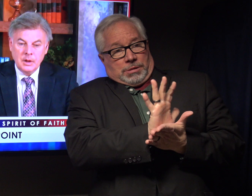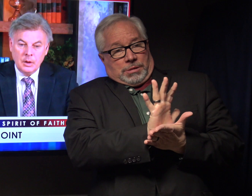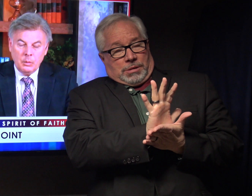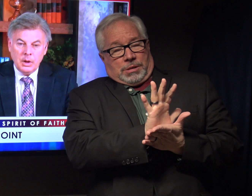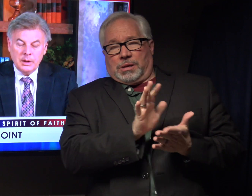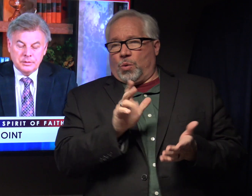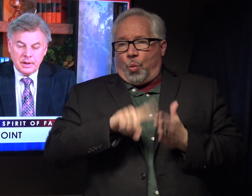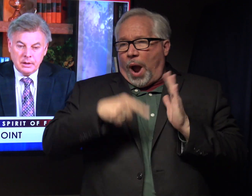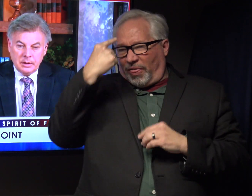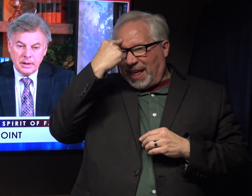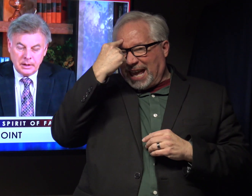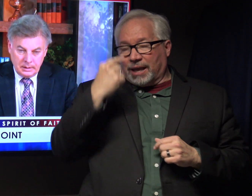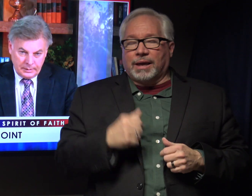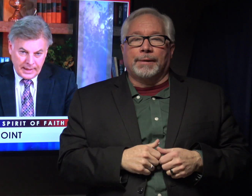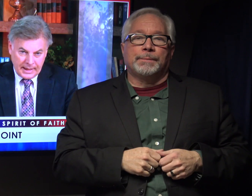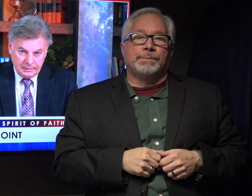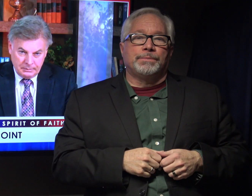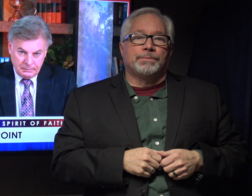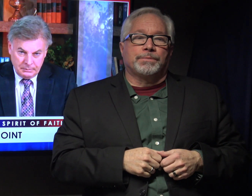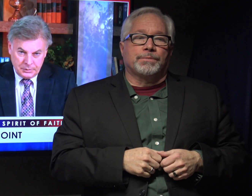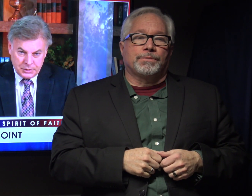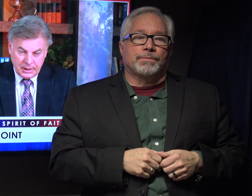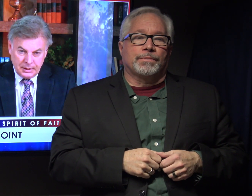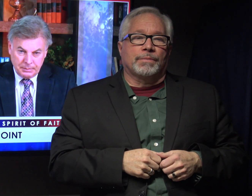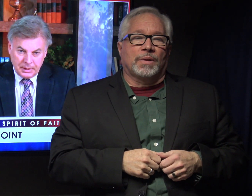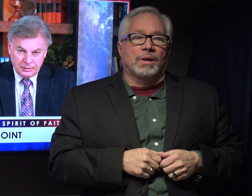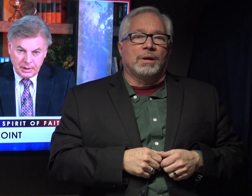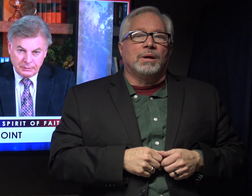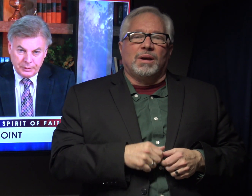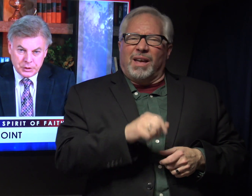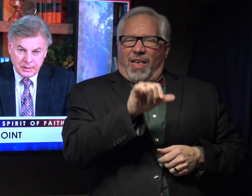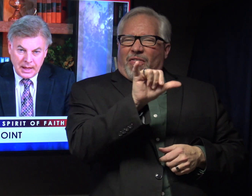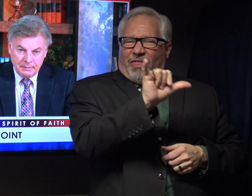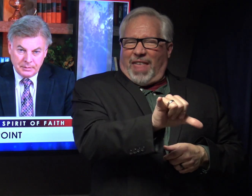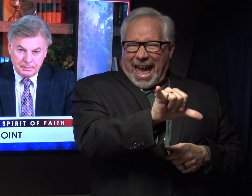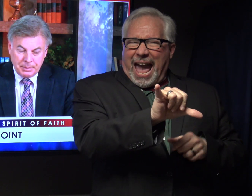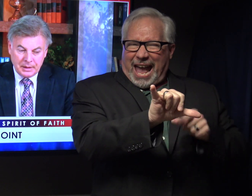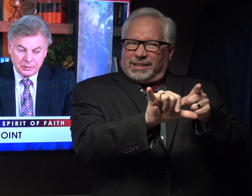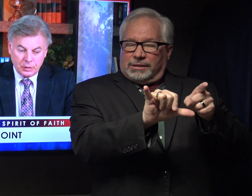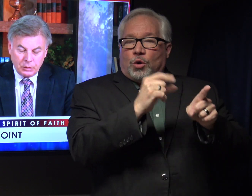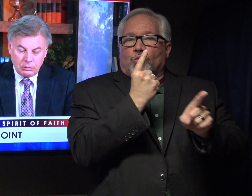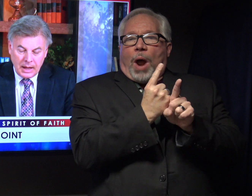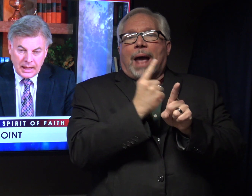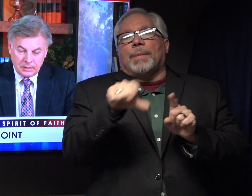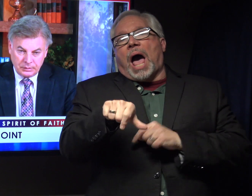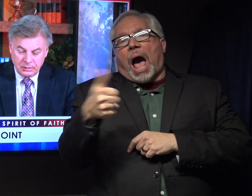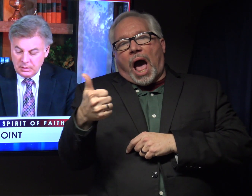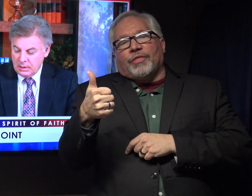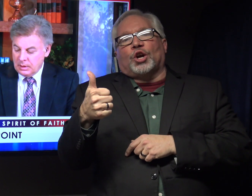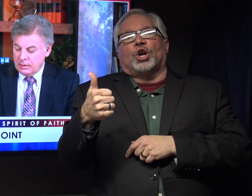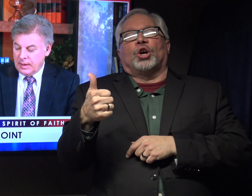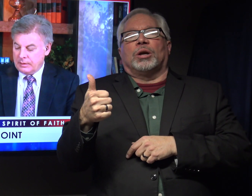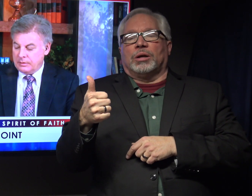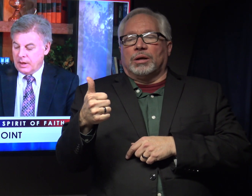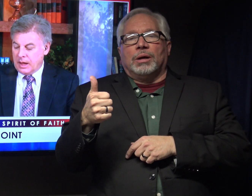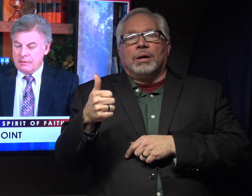Well, it's not only that, Gene, but it's the other footage you have of the bicycle racks that have